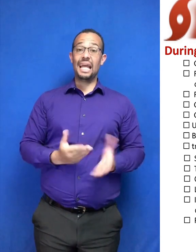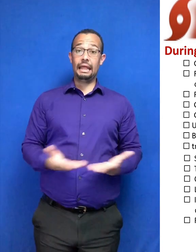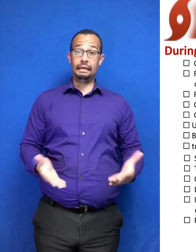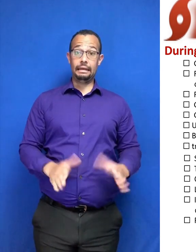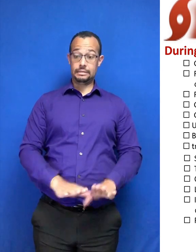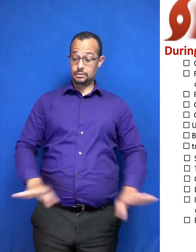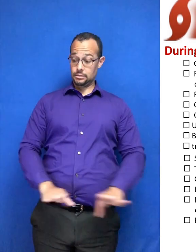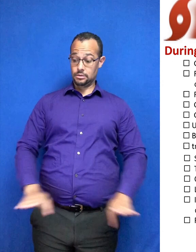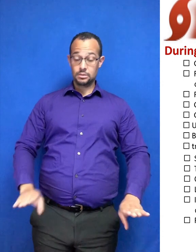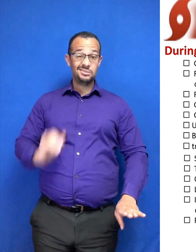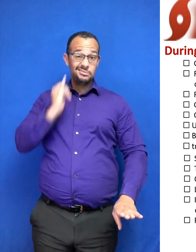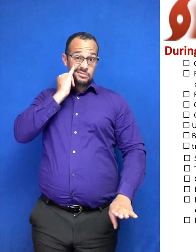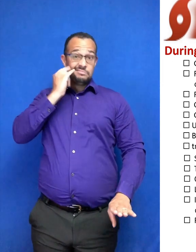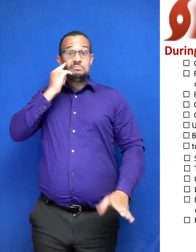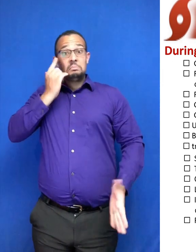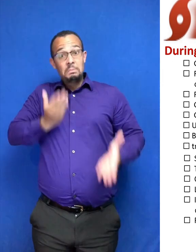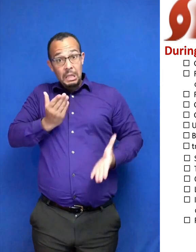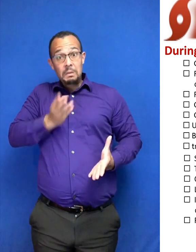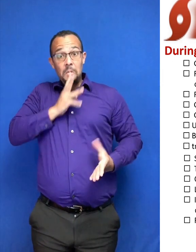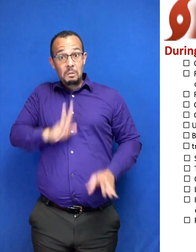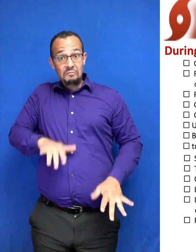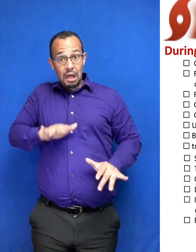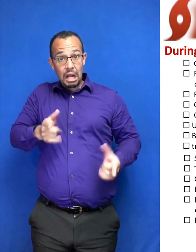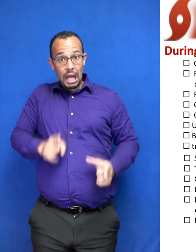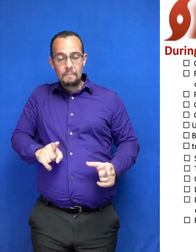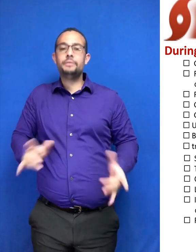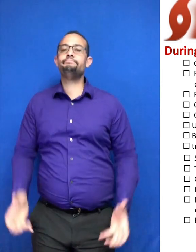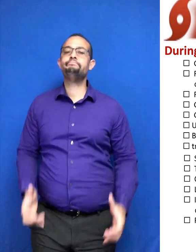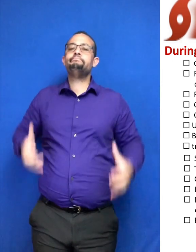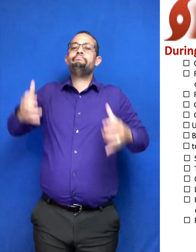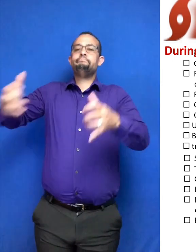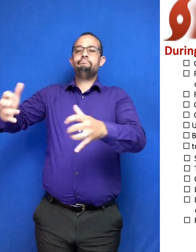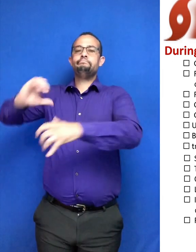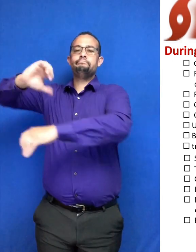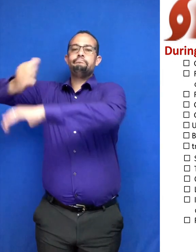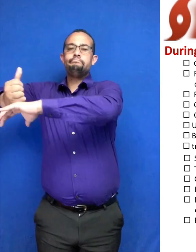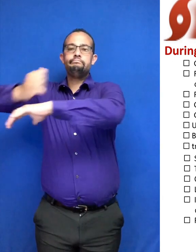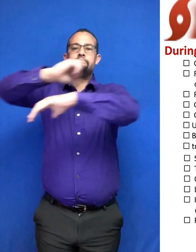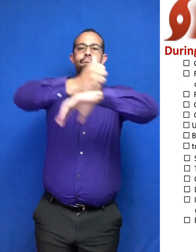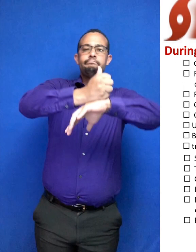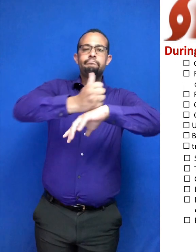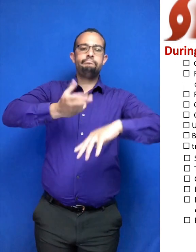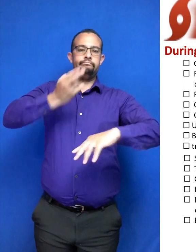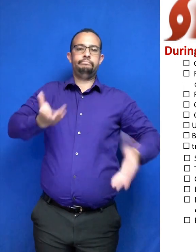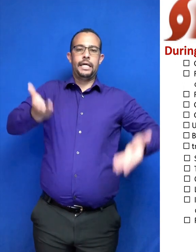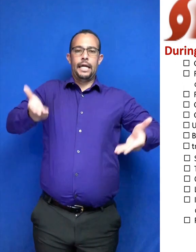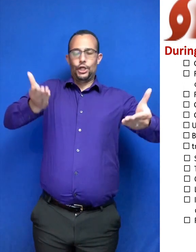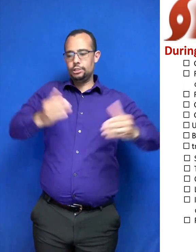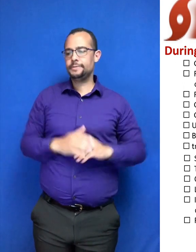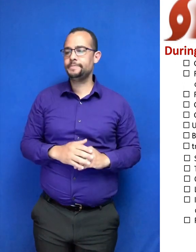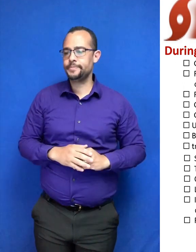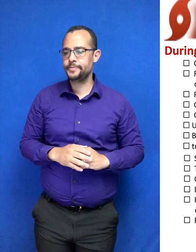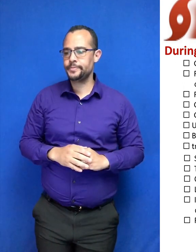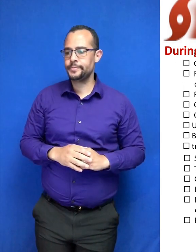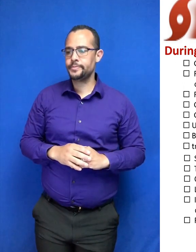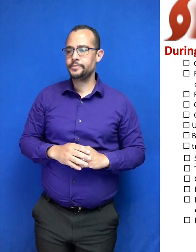damaged. If you did not board up your windows, a backup is you can use a mattress and place that in front of the